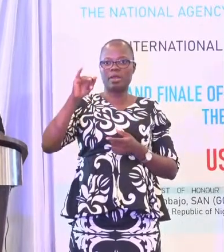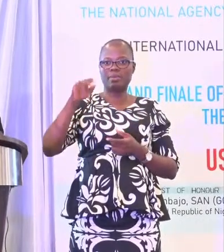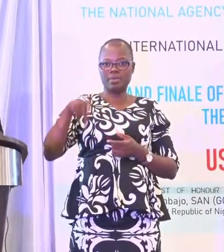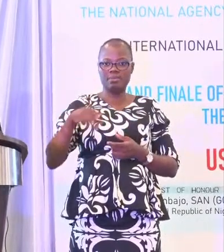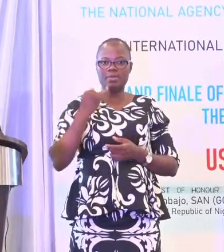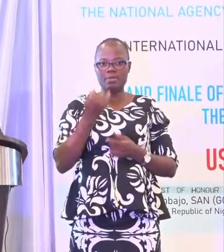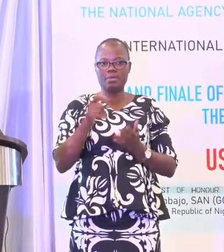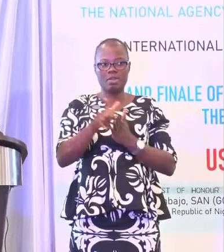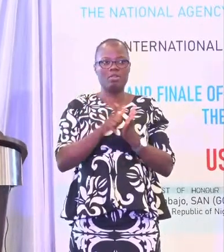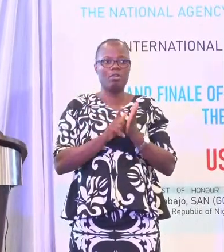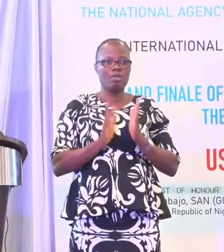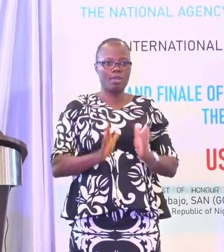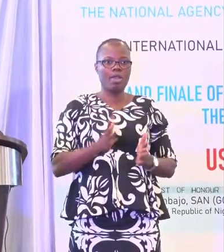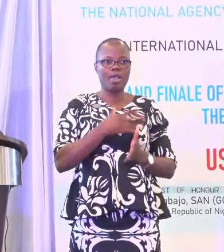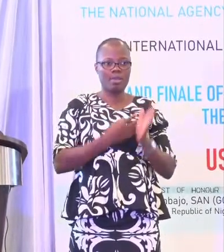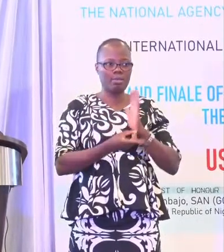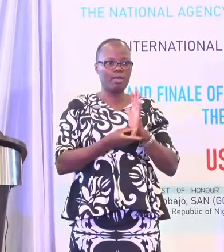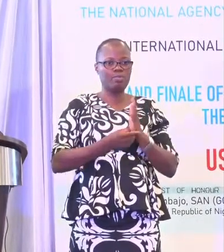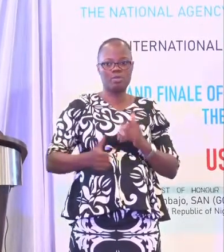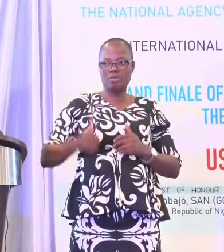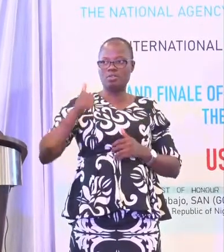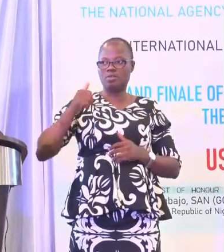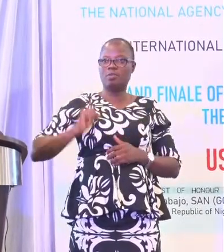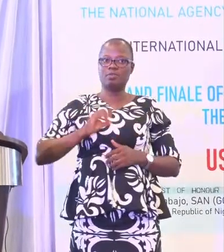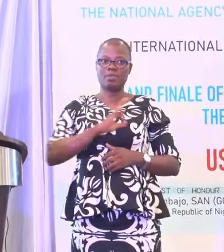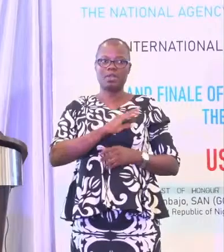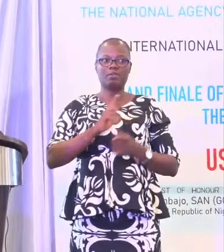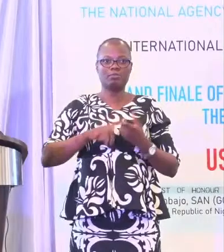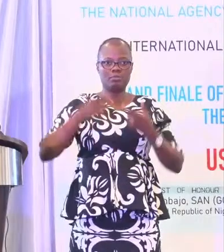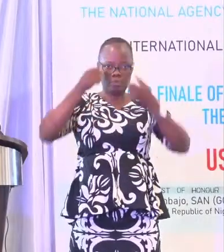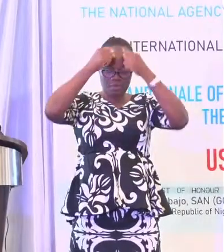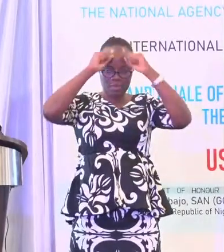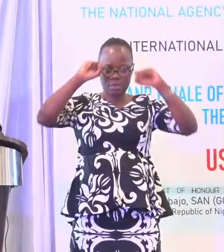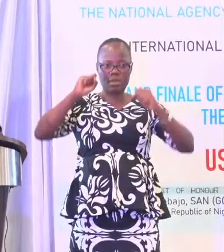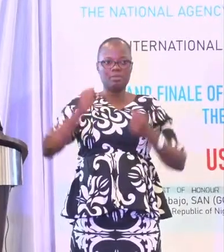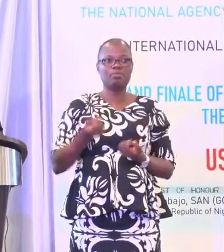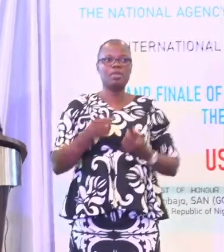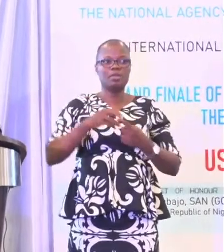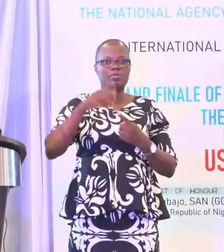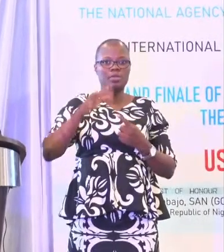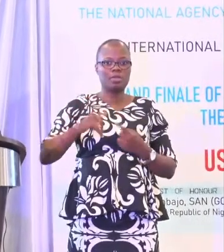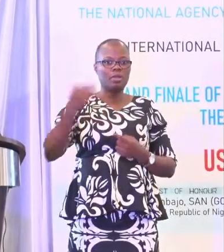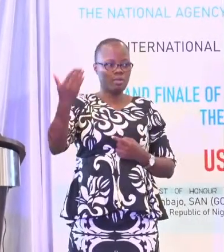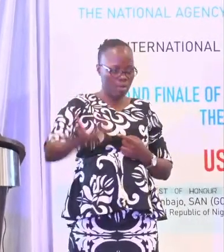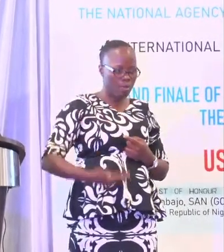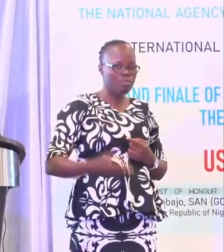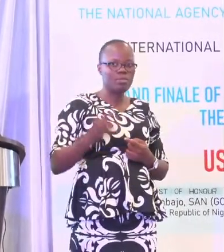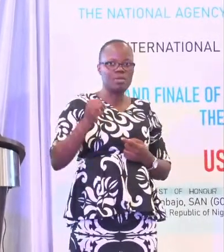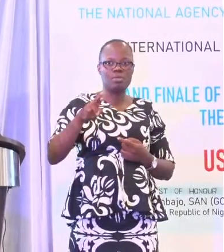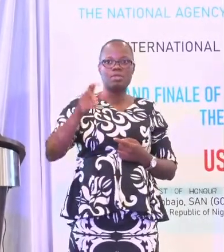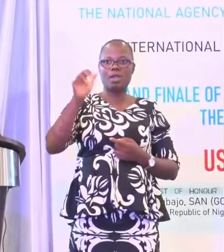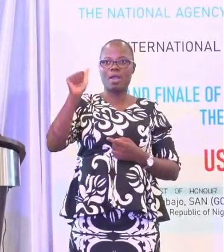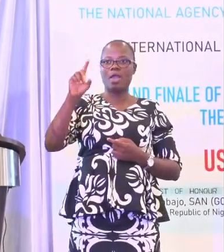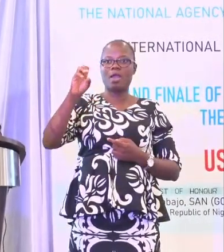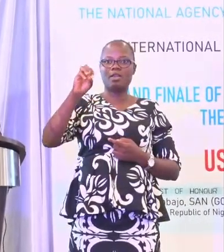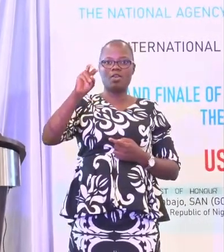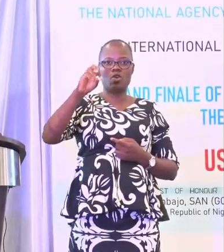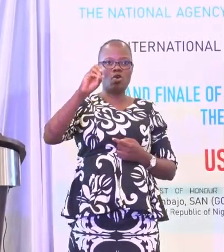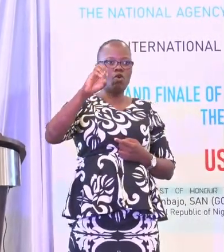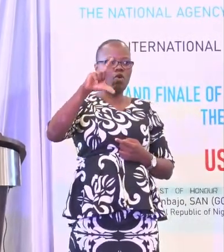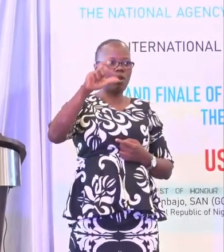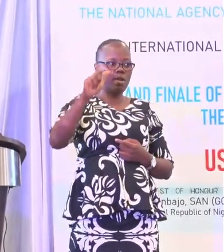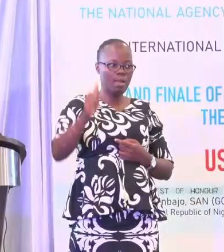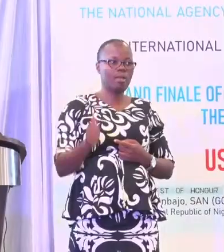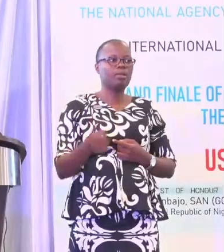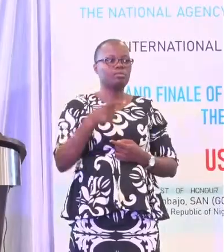lawyer and Deputy Chief of Staff to the President. Especially welcome Mr. Adiola Rahman Ikpai.